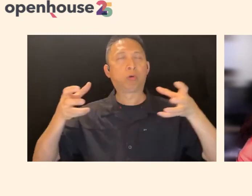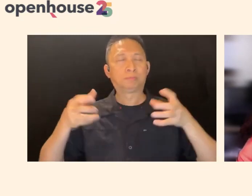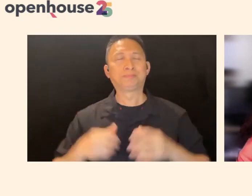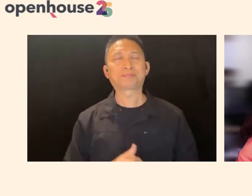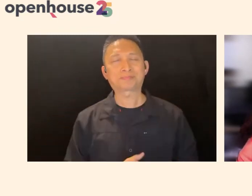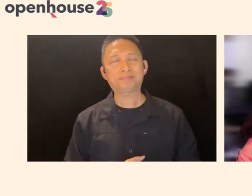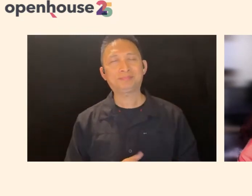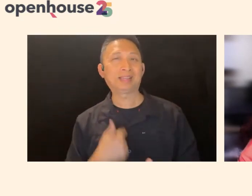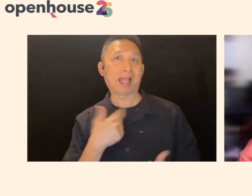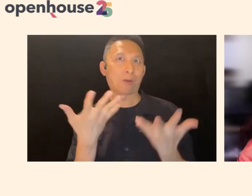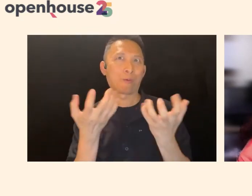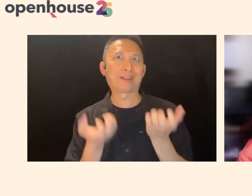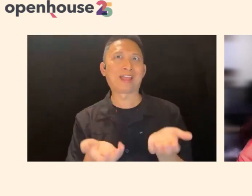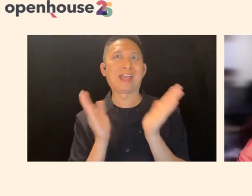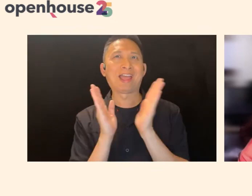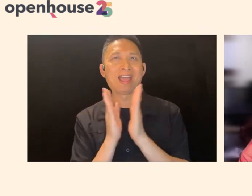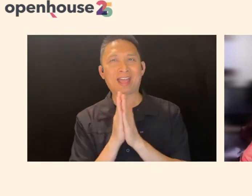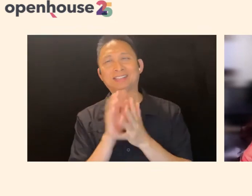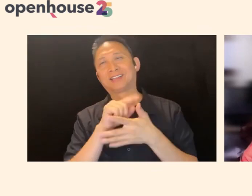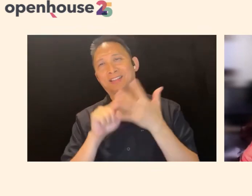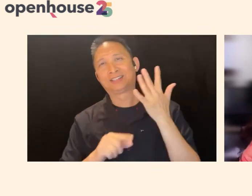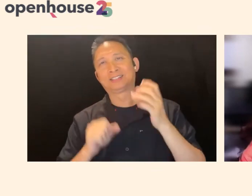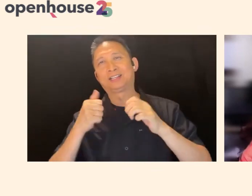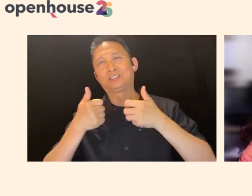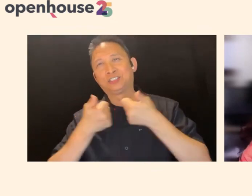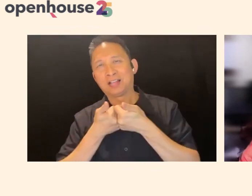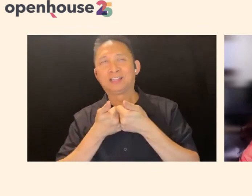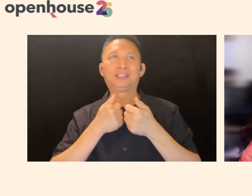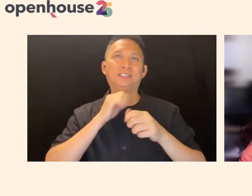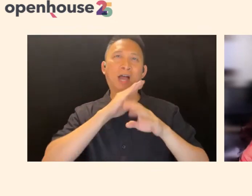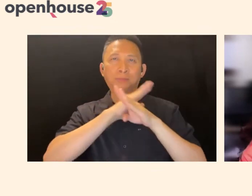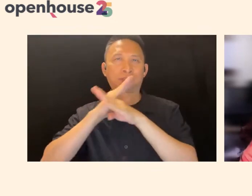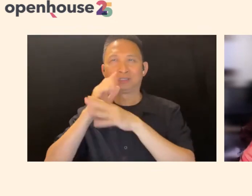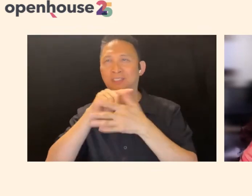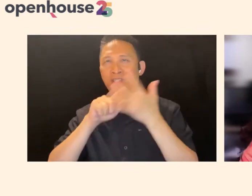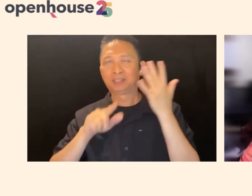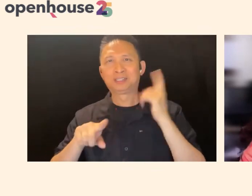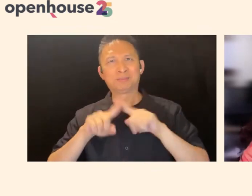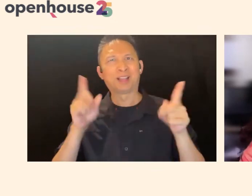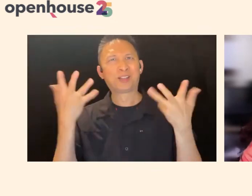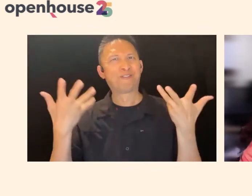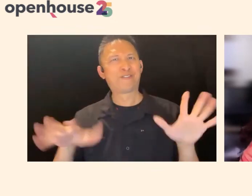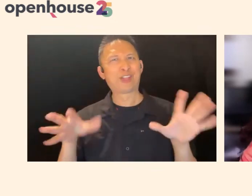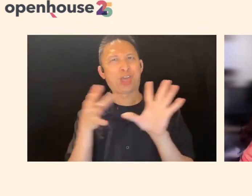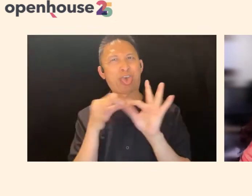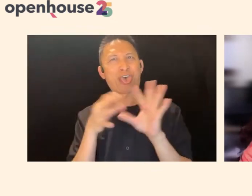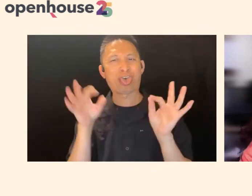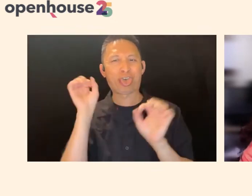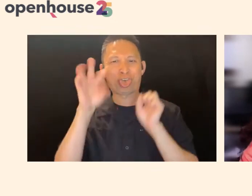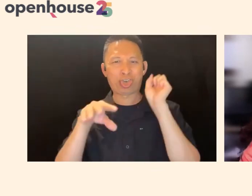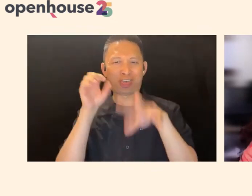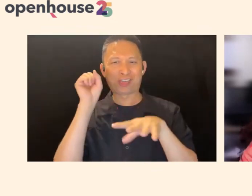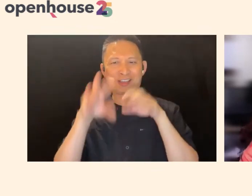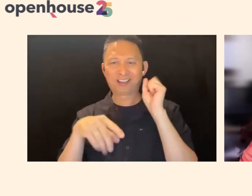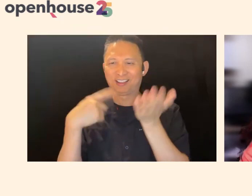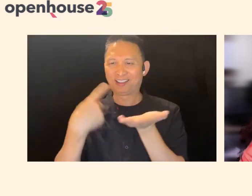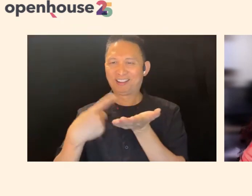to ask next, which are a lot of the challenges and obstacles that you anticipate in extending those services.